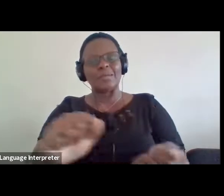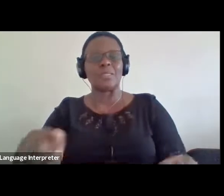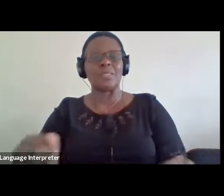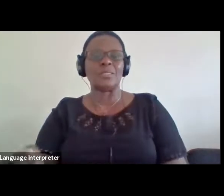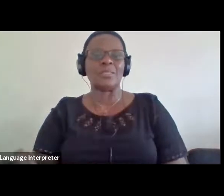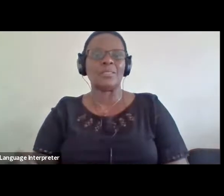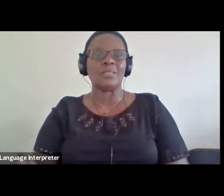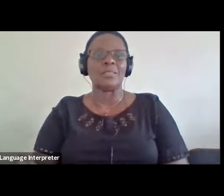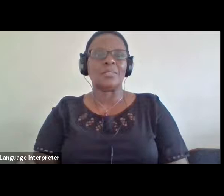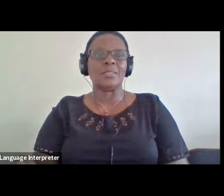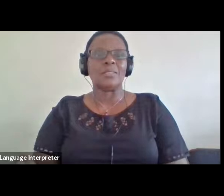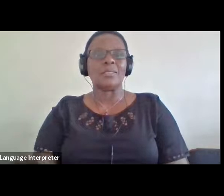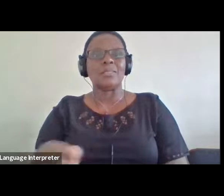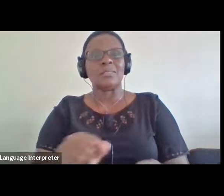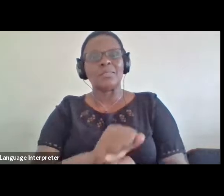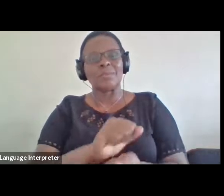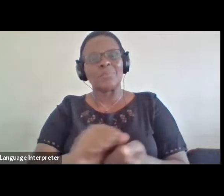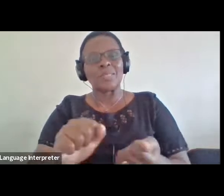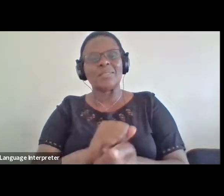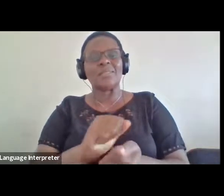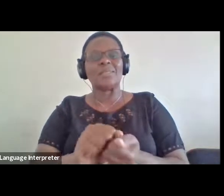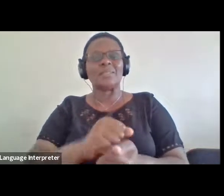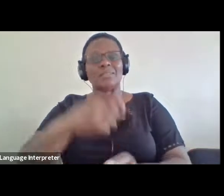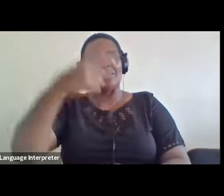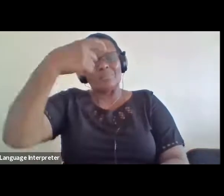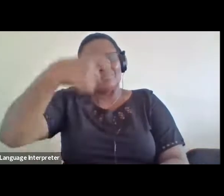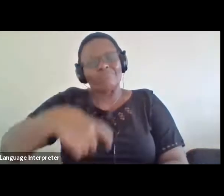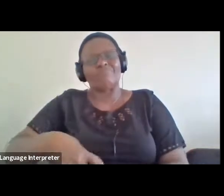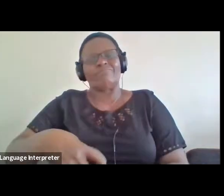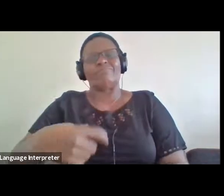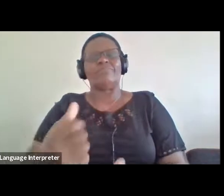general availability or integrity of the public core of the internet.